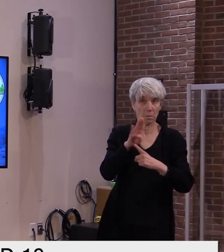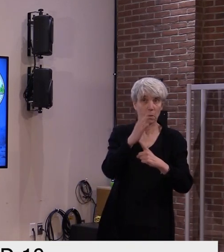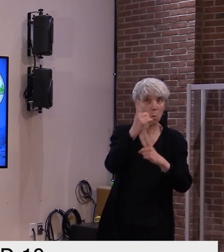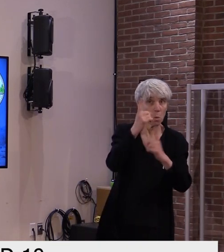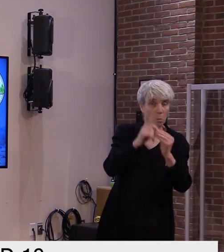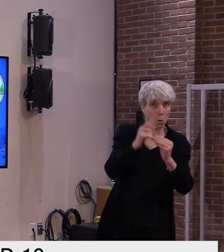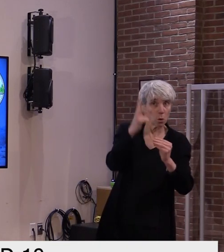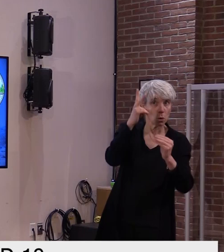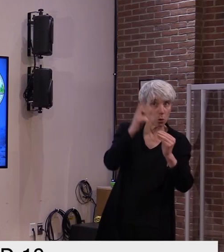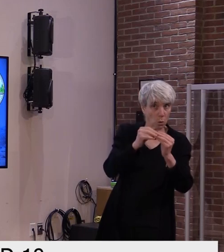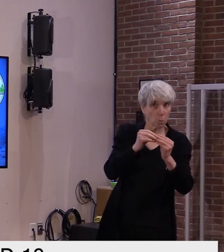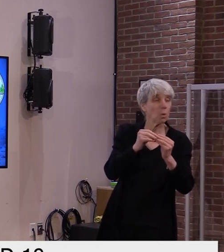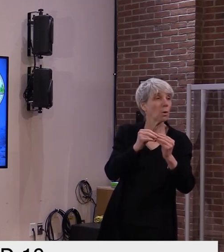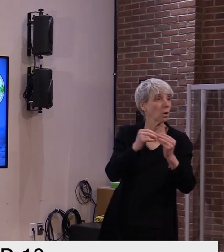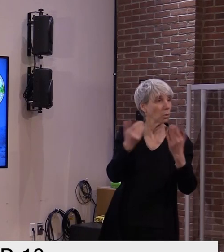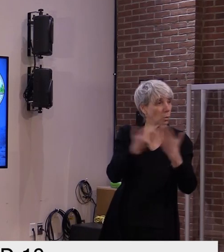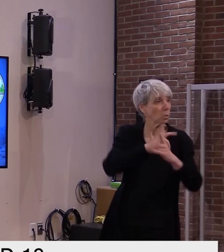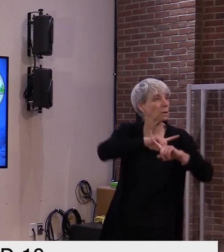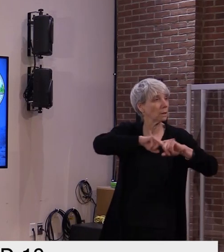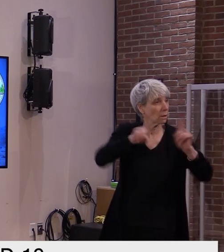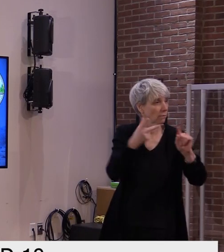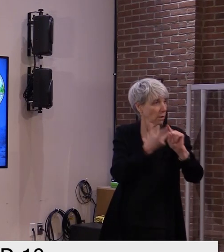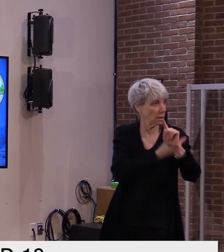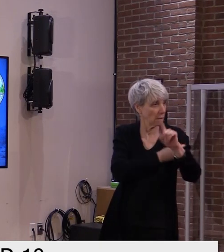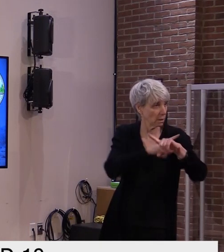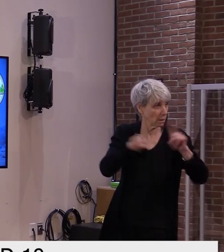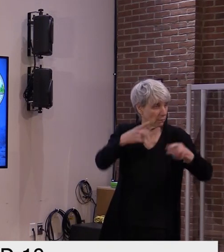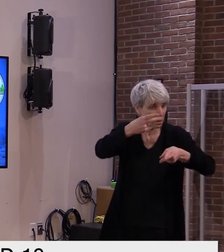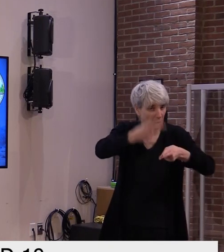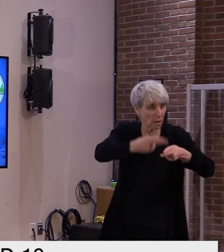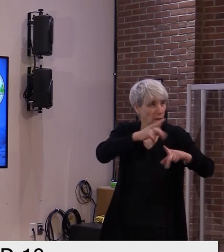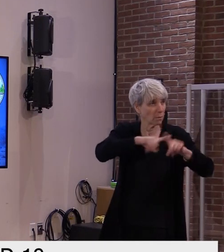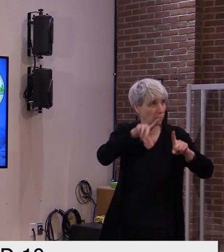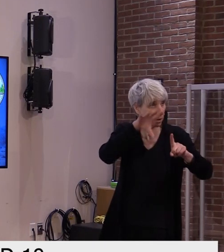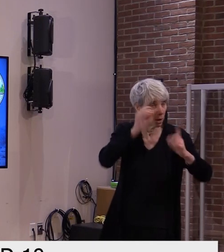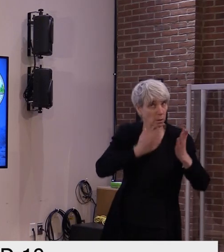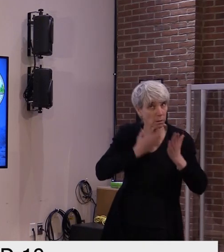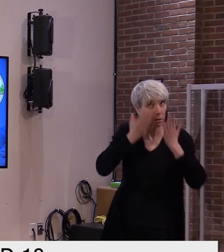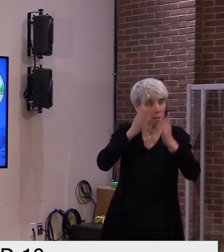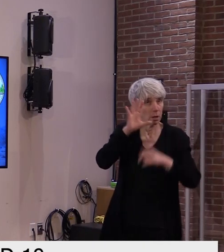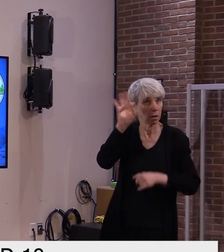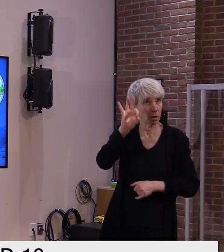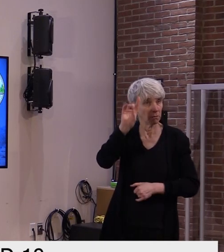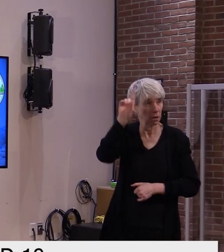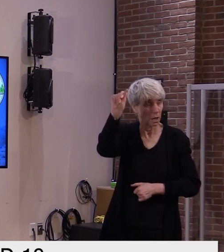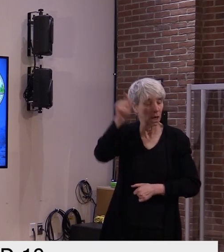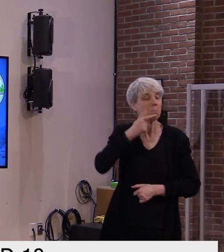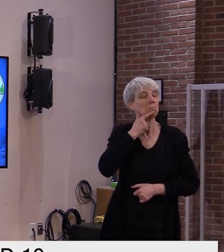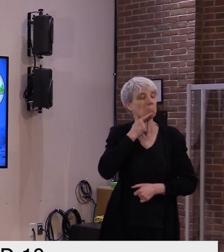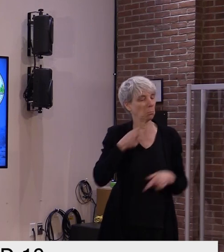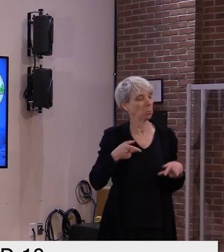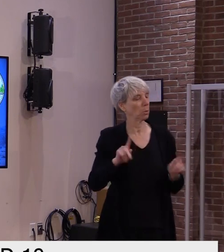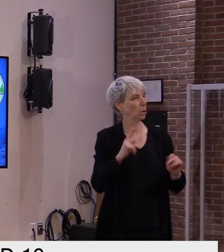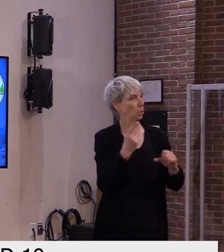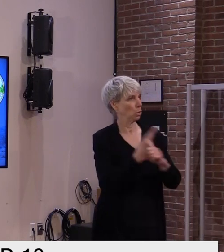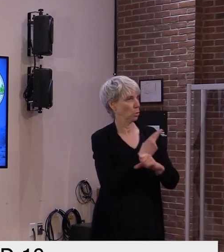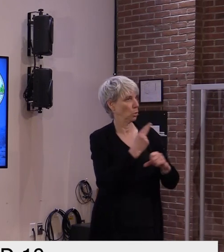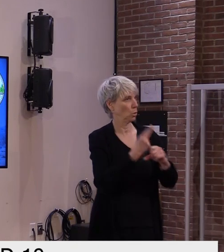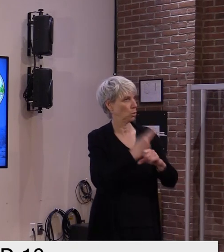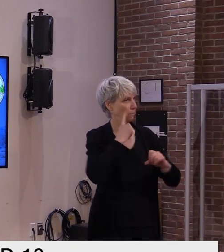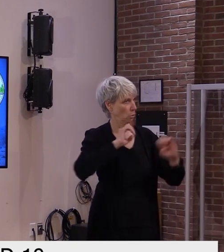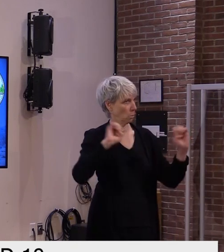FDA's advisory committee for potential emergency use authorization. But I don't want